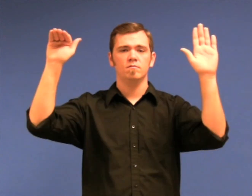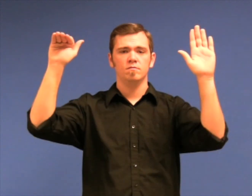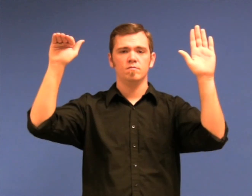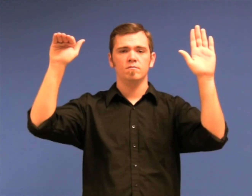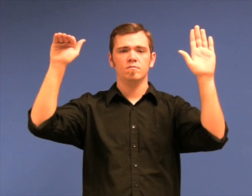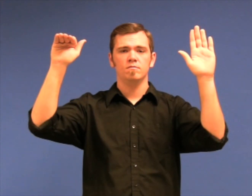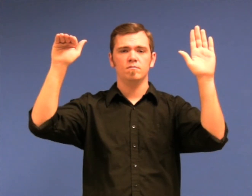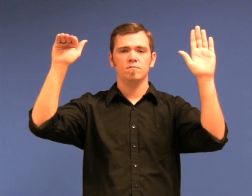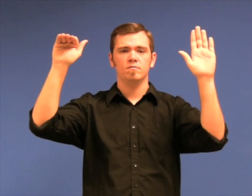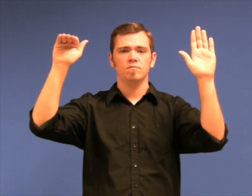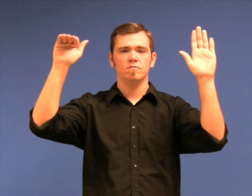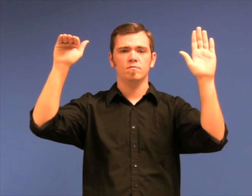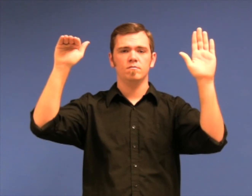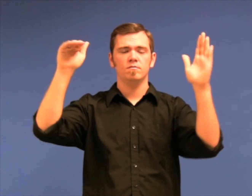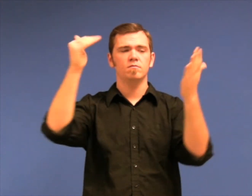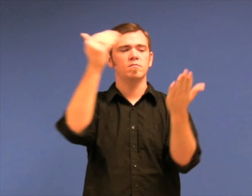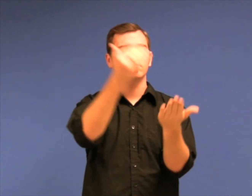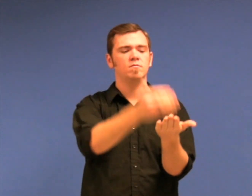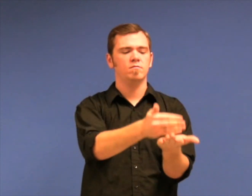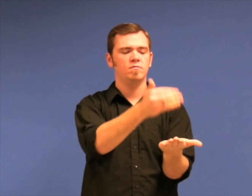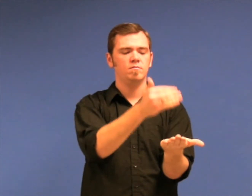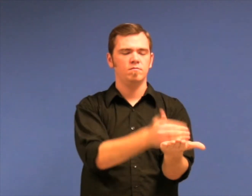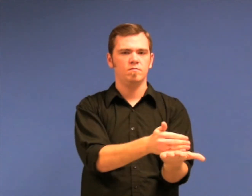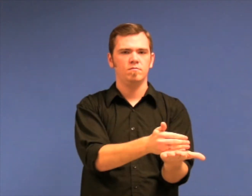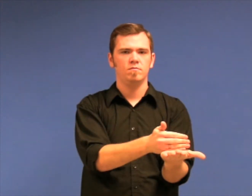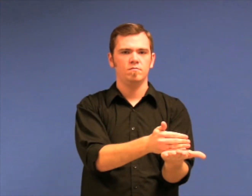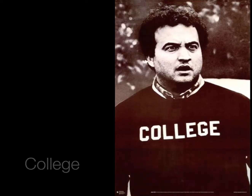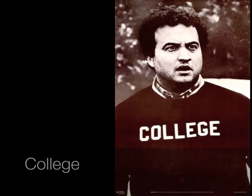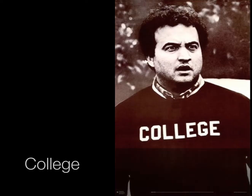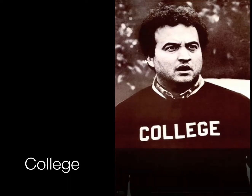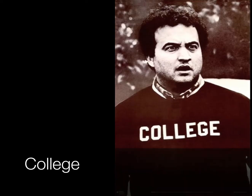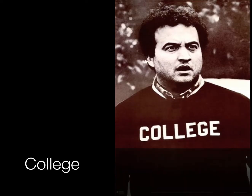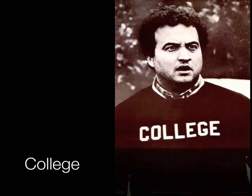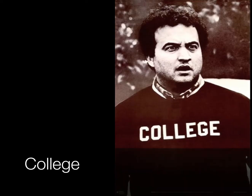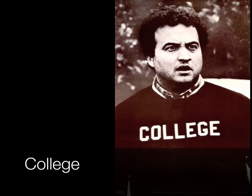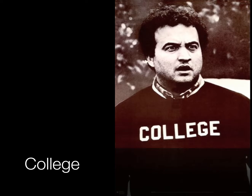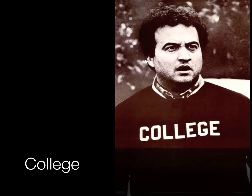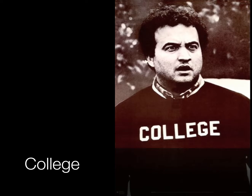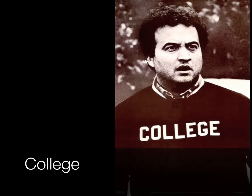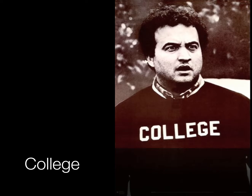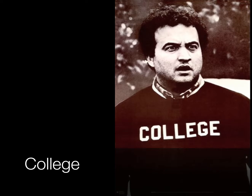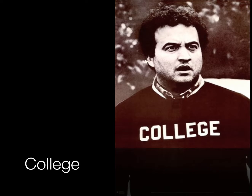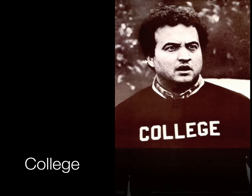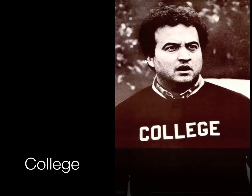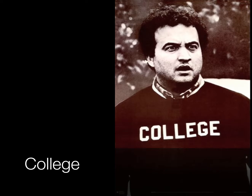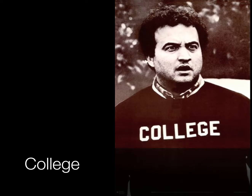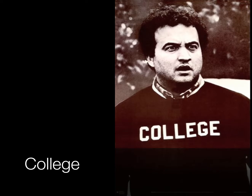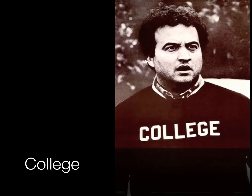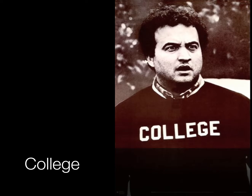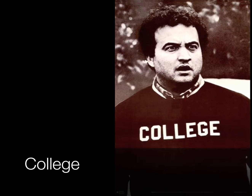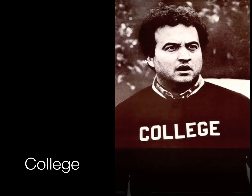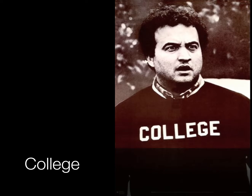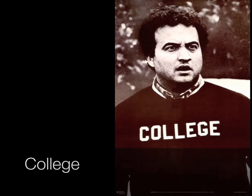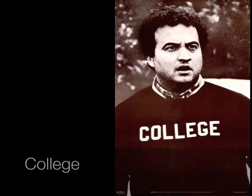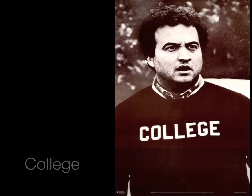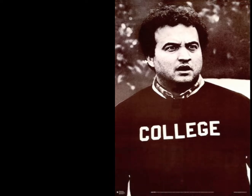working down the lesson. Lesson. All right, now the sign for college. The sign for